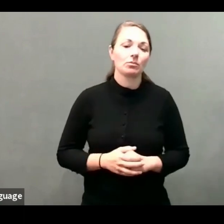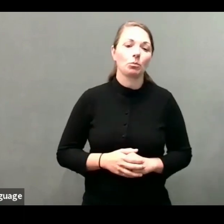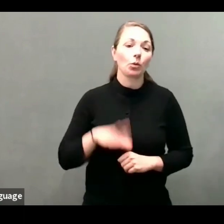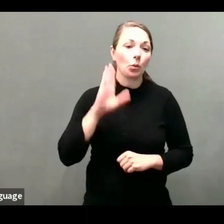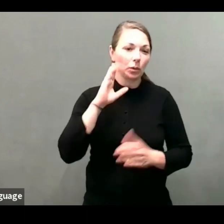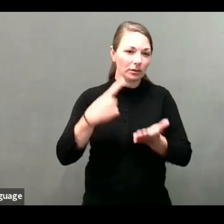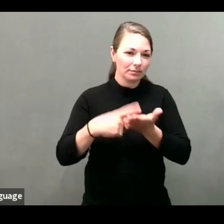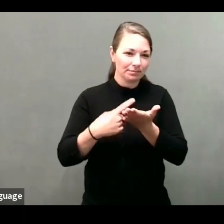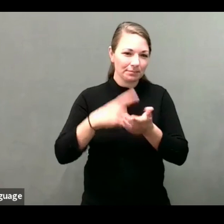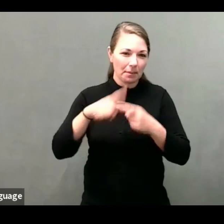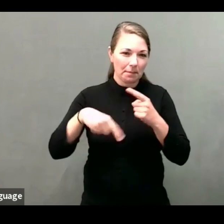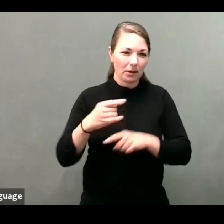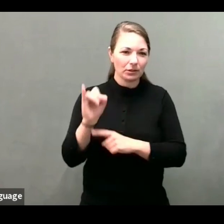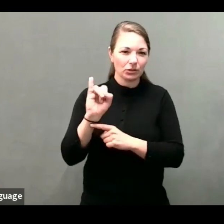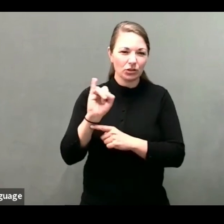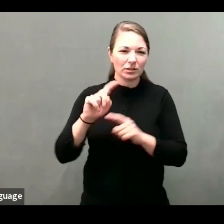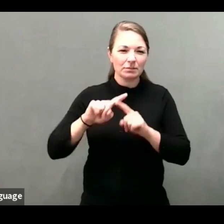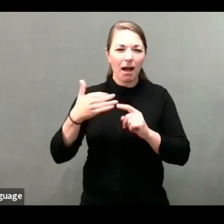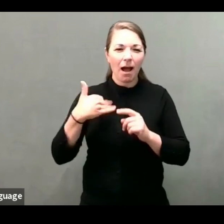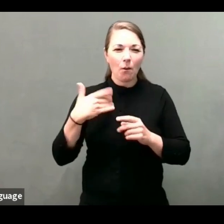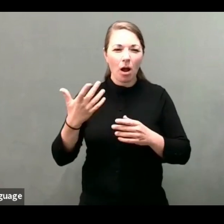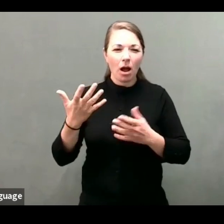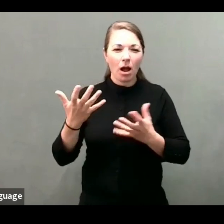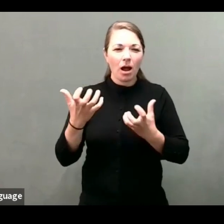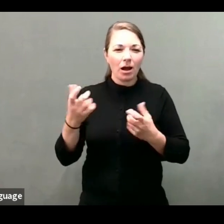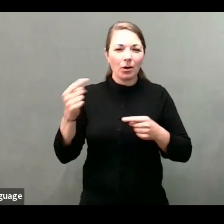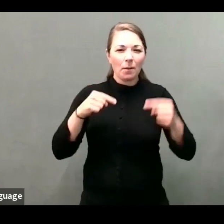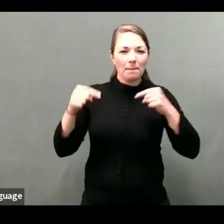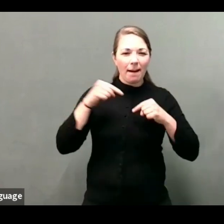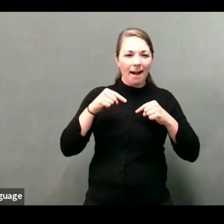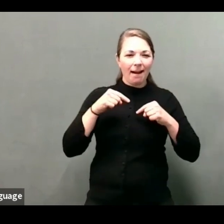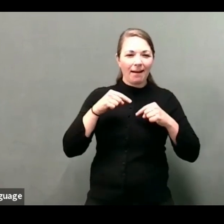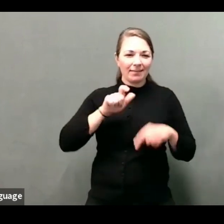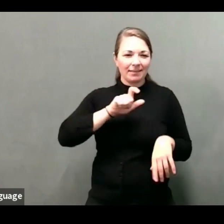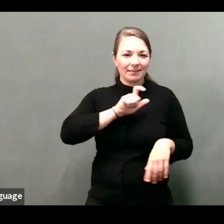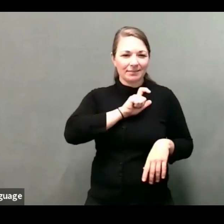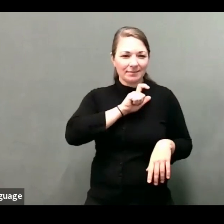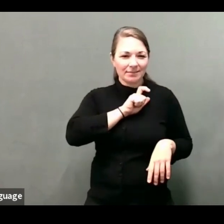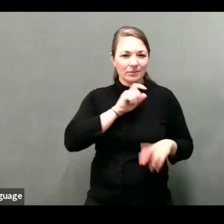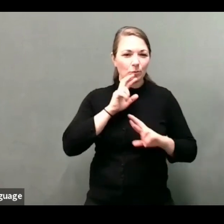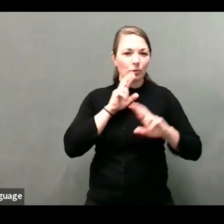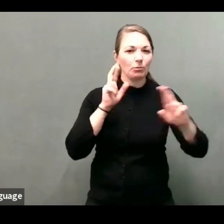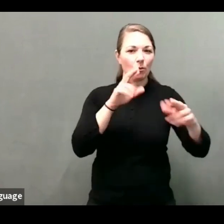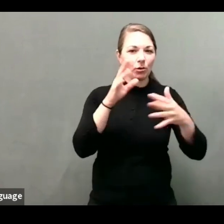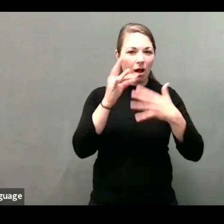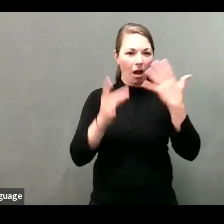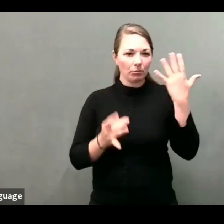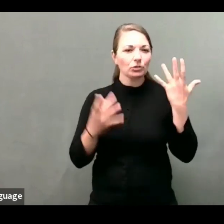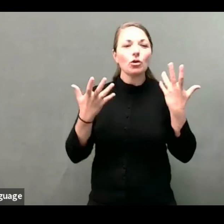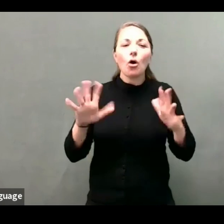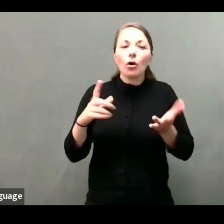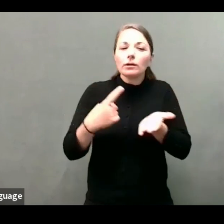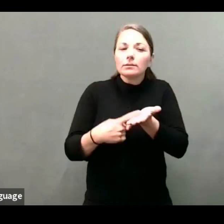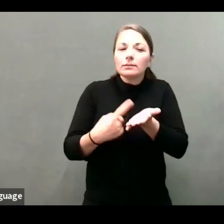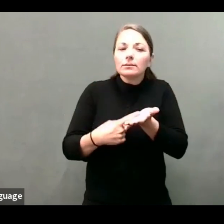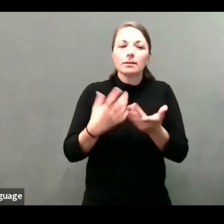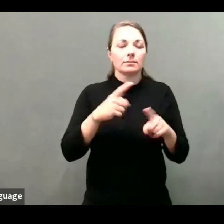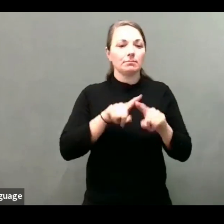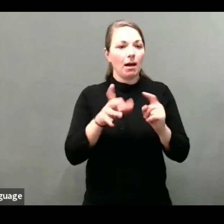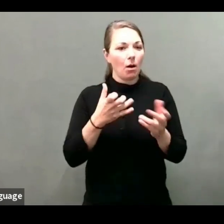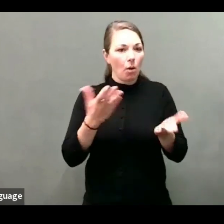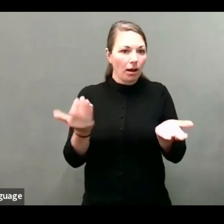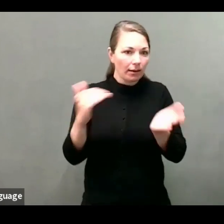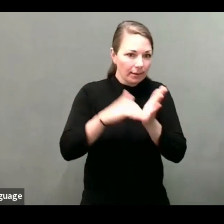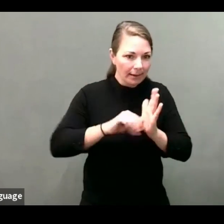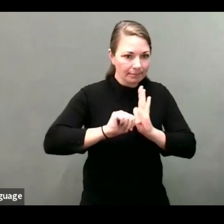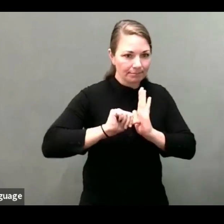piece, but first I just want to circle back to the law enforcement reporting options that we already mentioned and just really reinforce